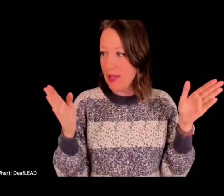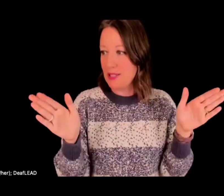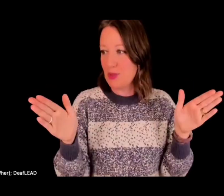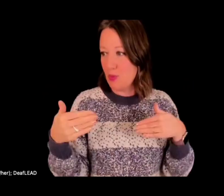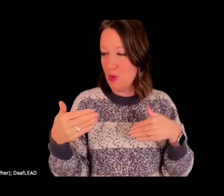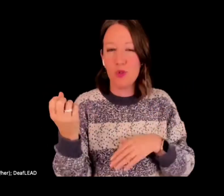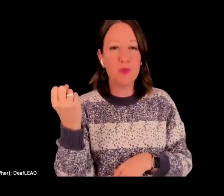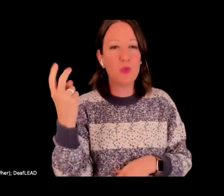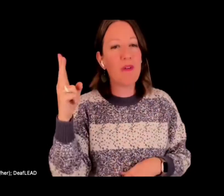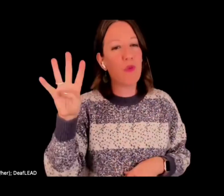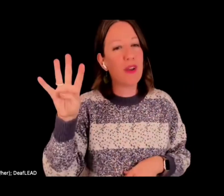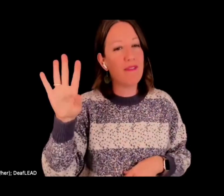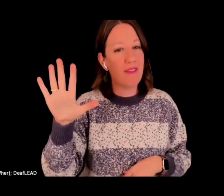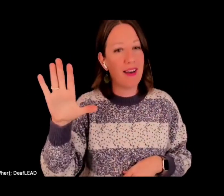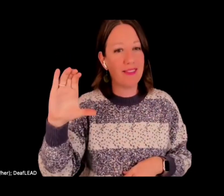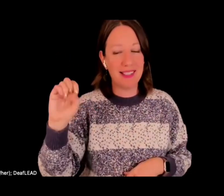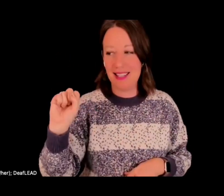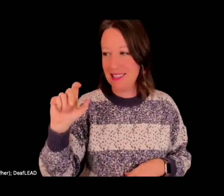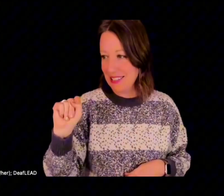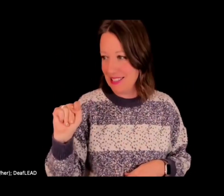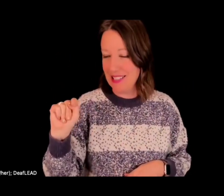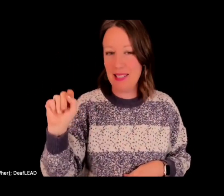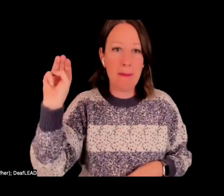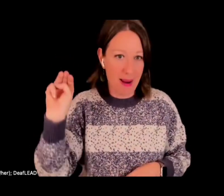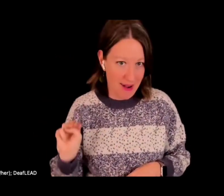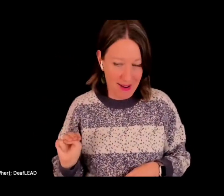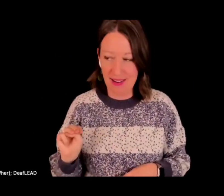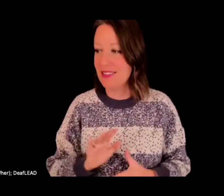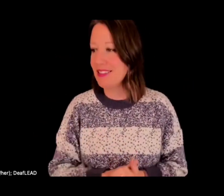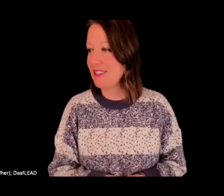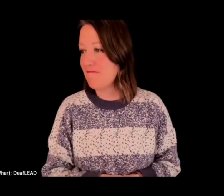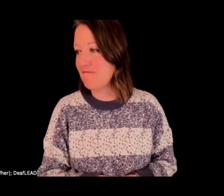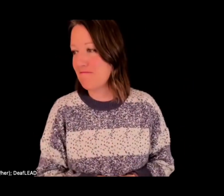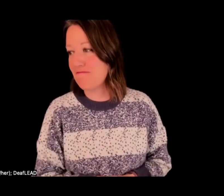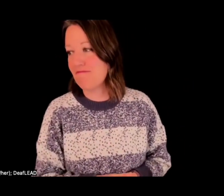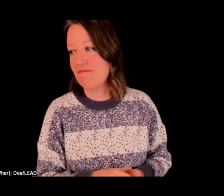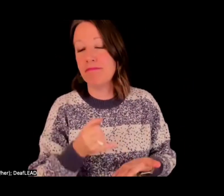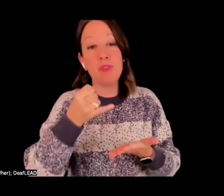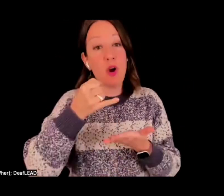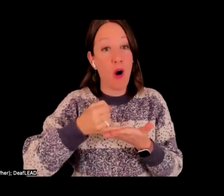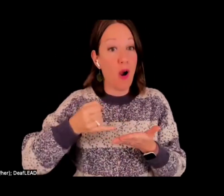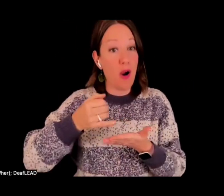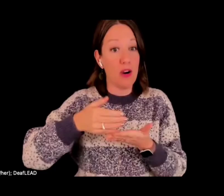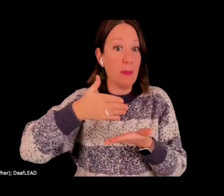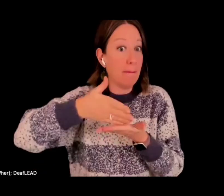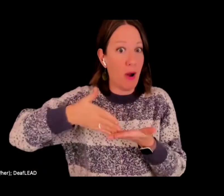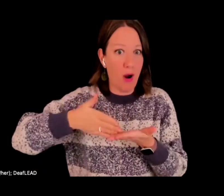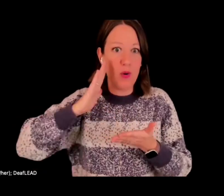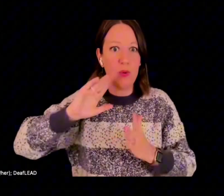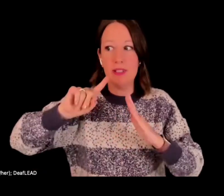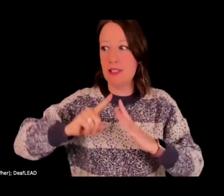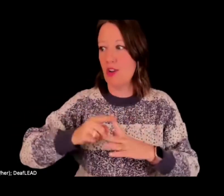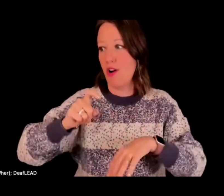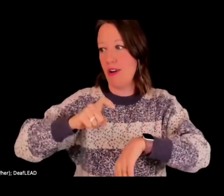So our Reflective Art Zoom room will always open at 12:45 Central Time on Mondays.